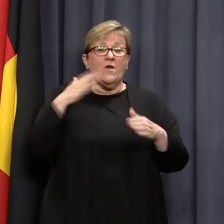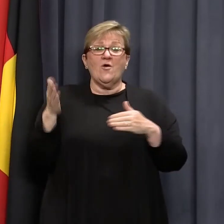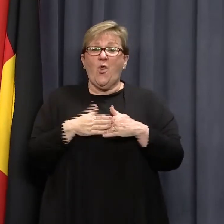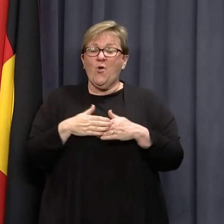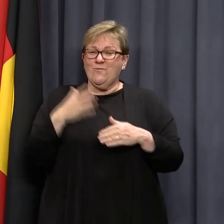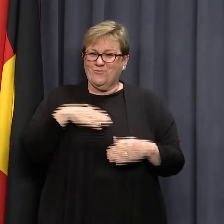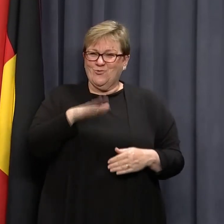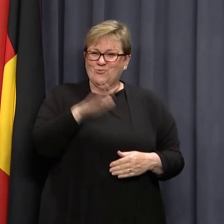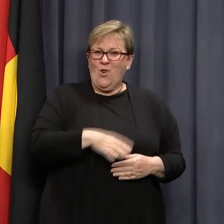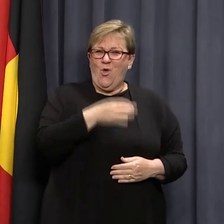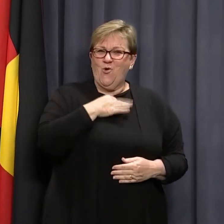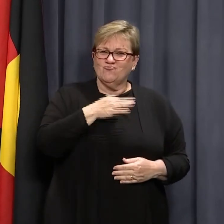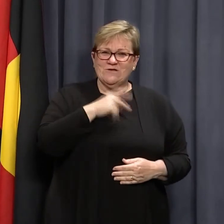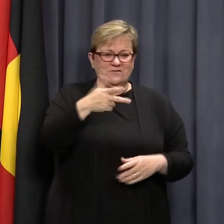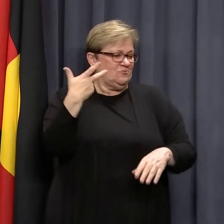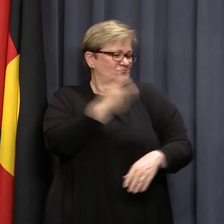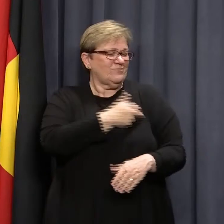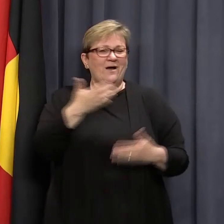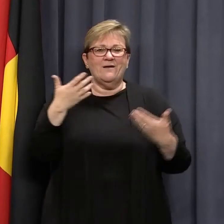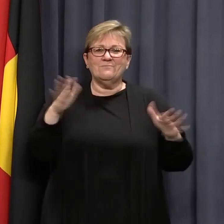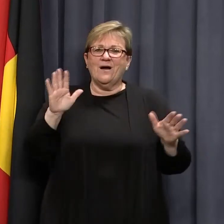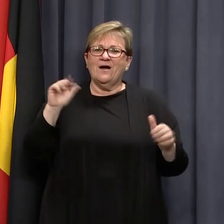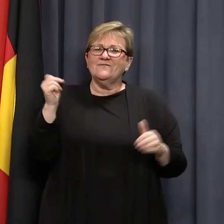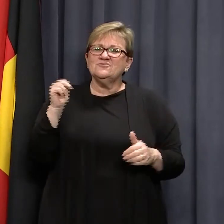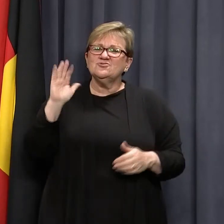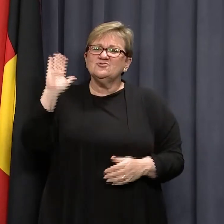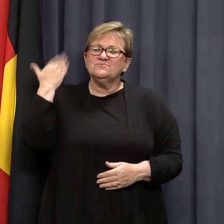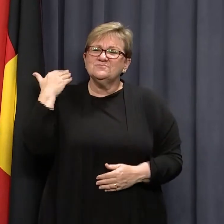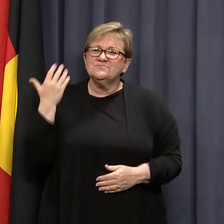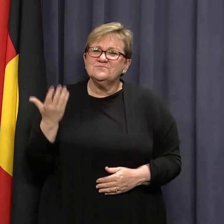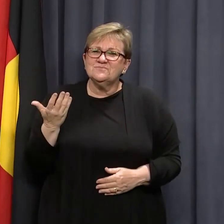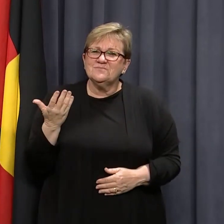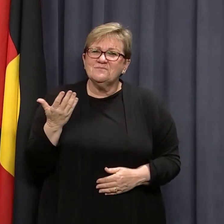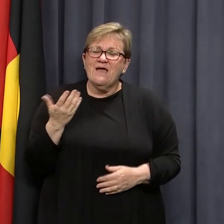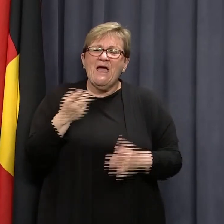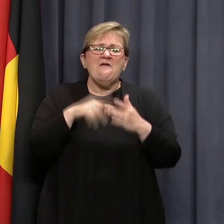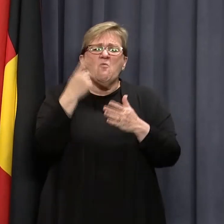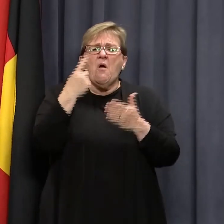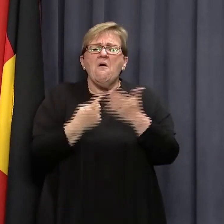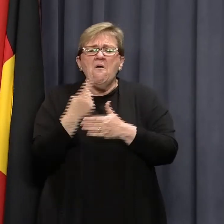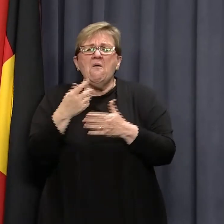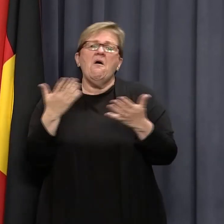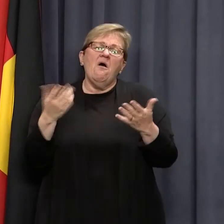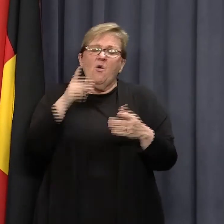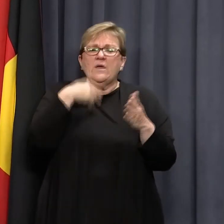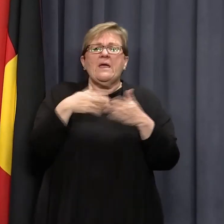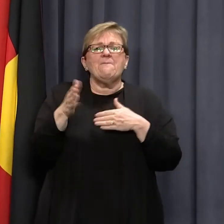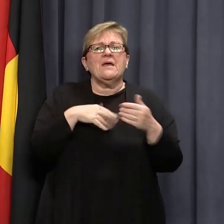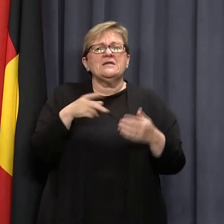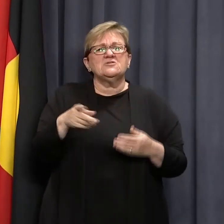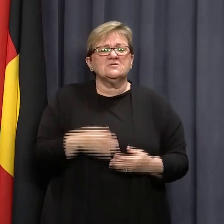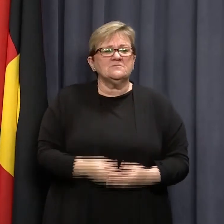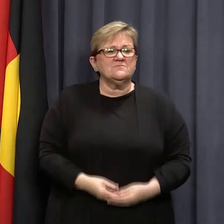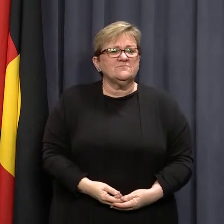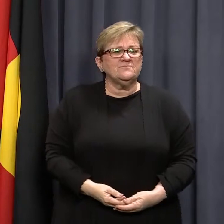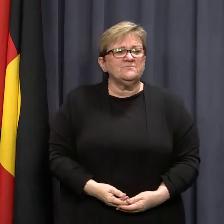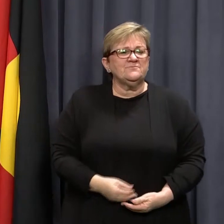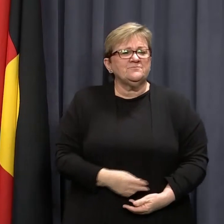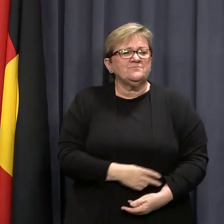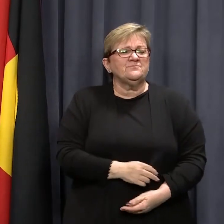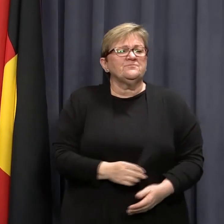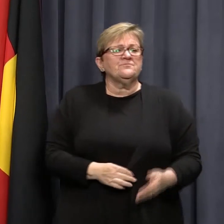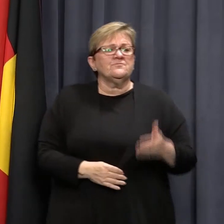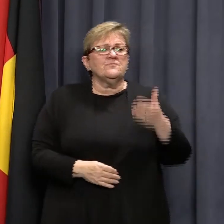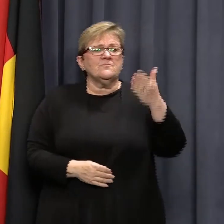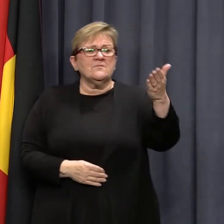low enough that the odd case that occurs we can manage very easily. That's one, sorry, just to